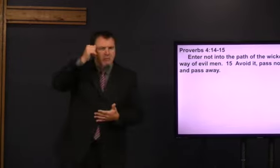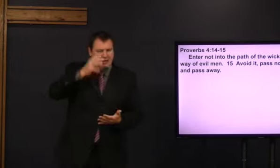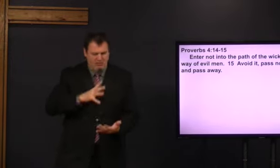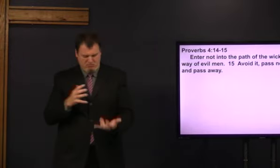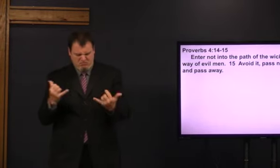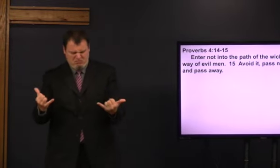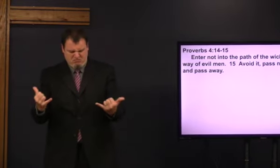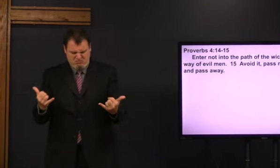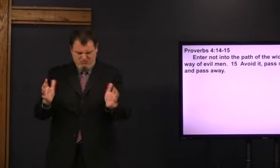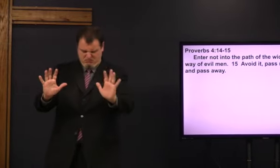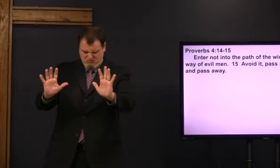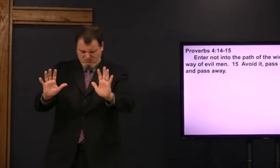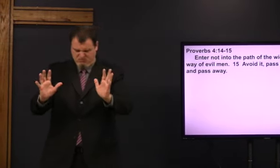pass away from that. Now,